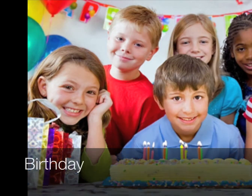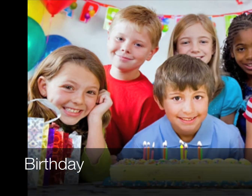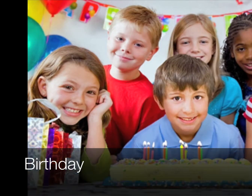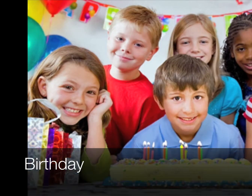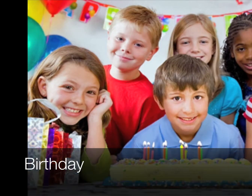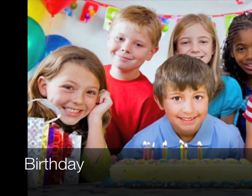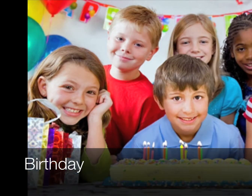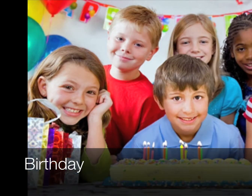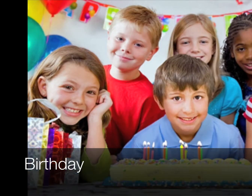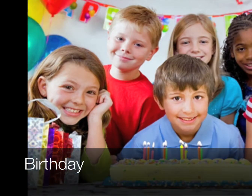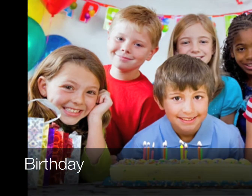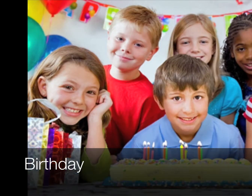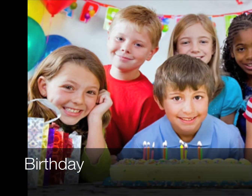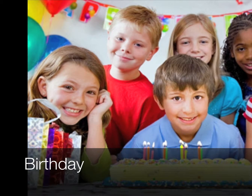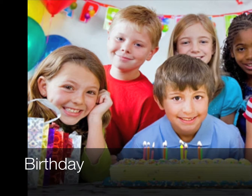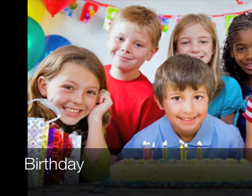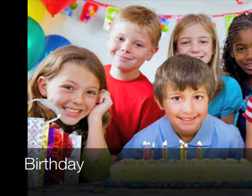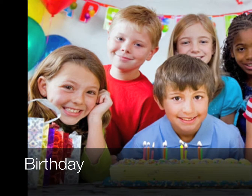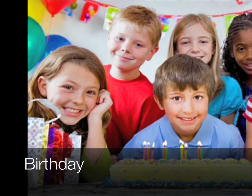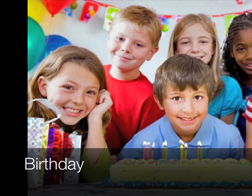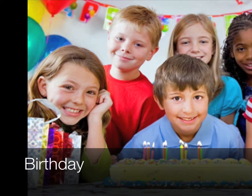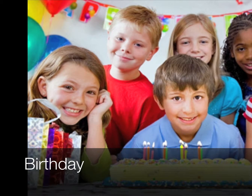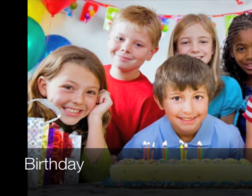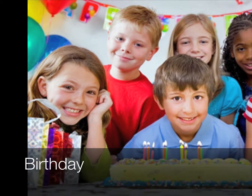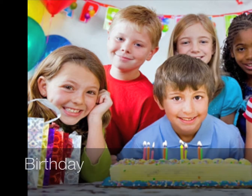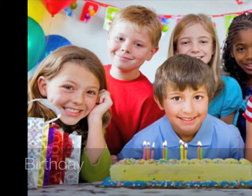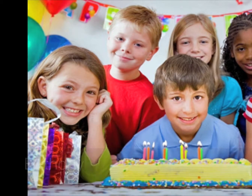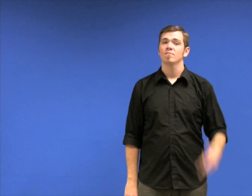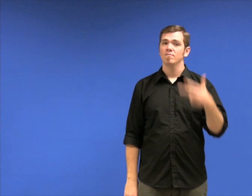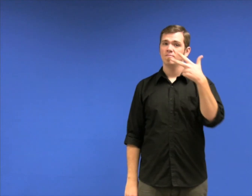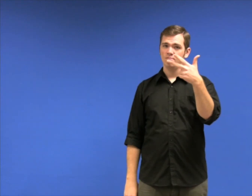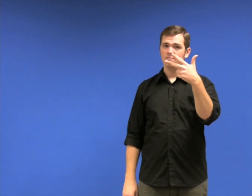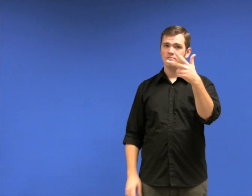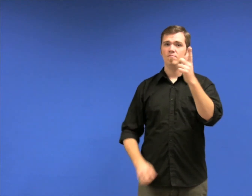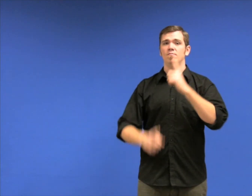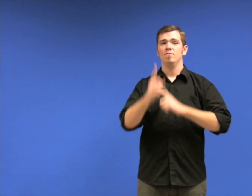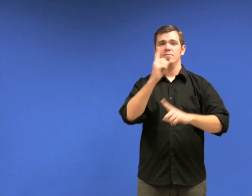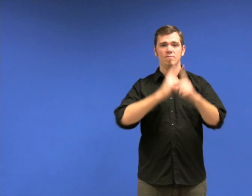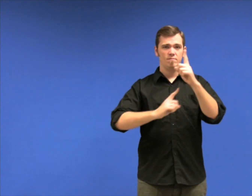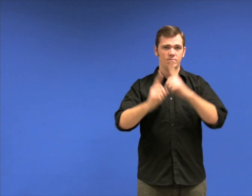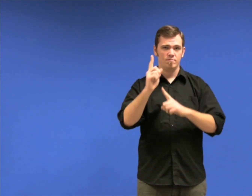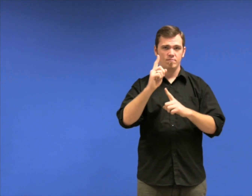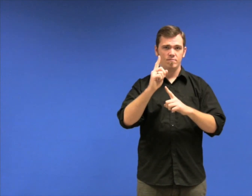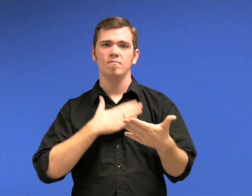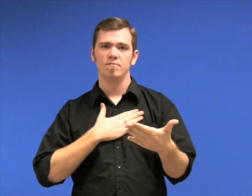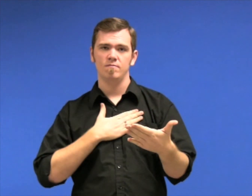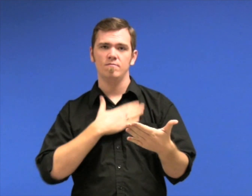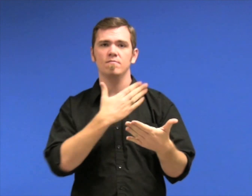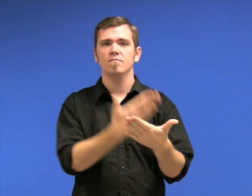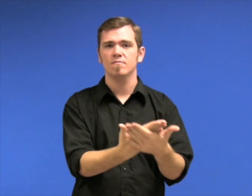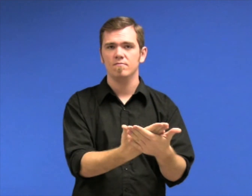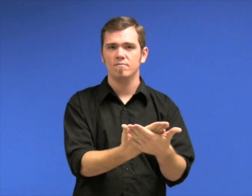All right, now the sign for birthday. The sign for birthday. There are 3 signs for the sign for birthday. There's